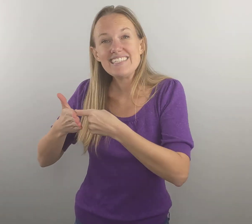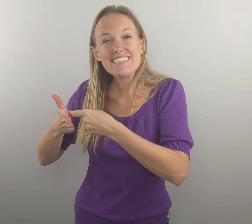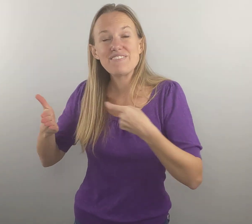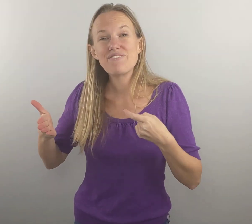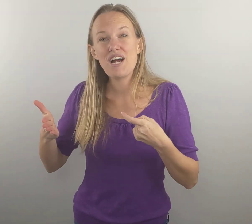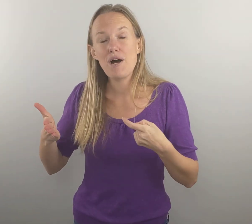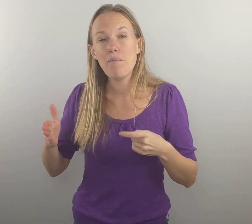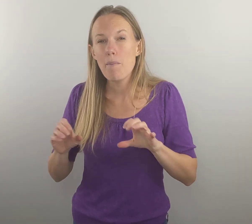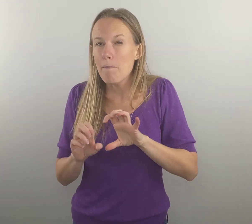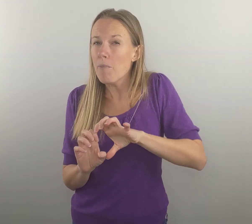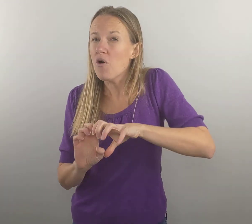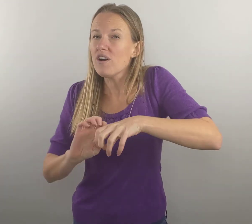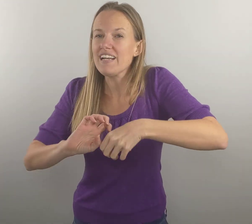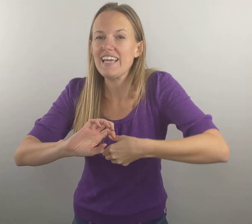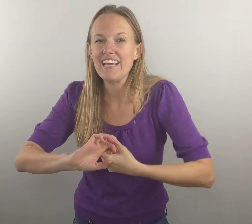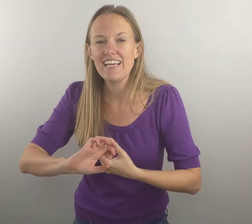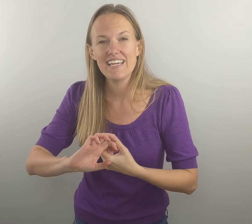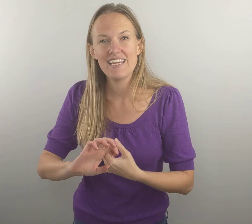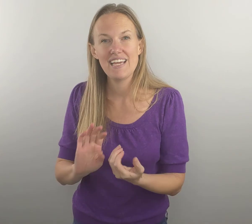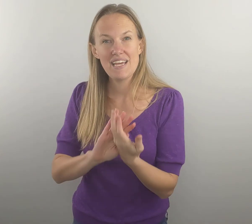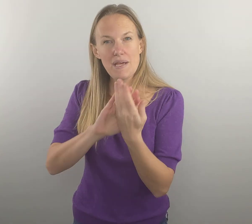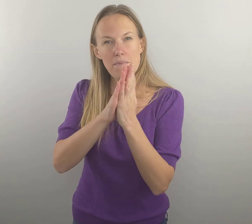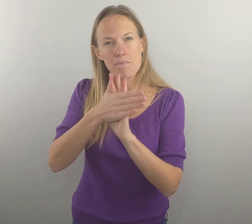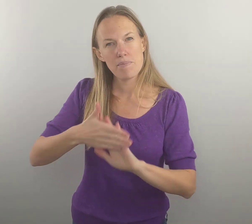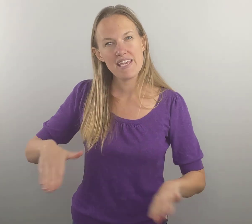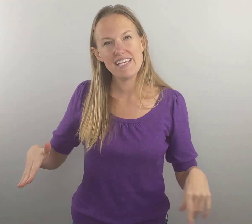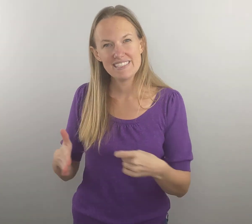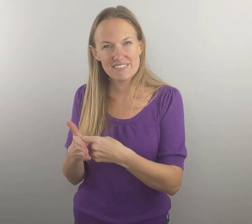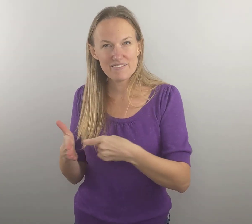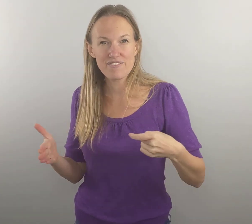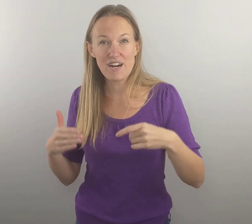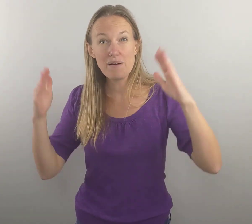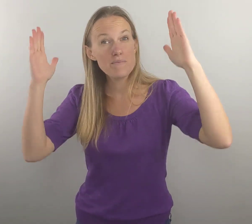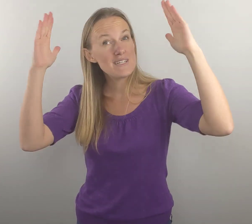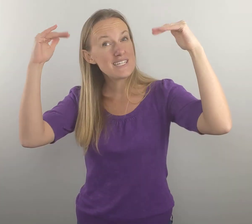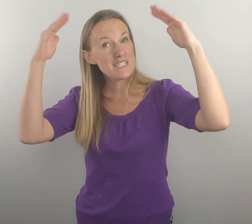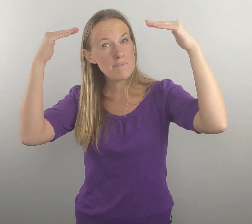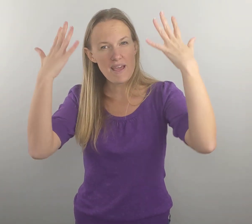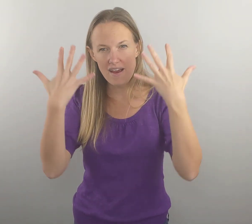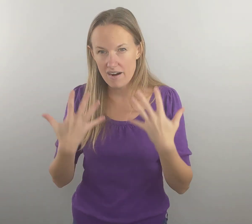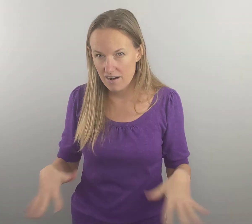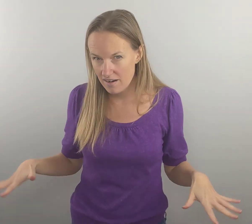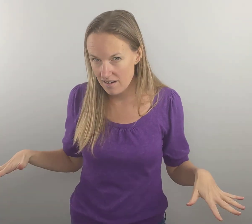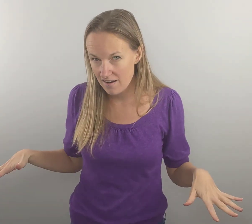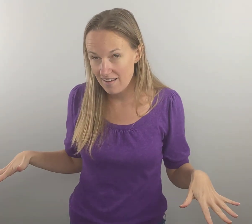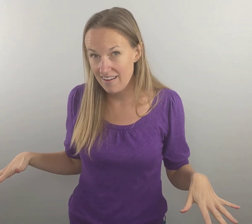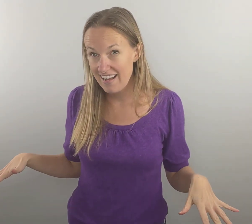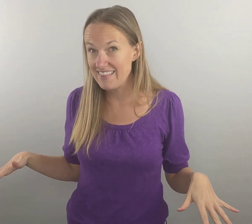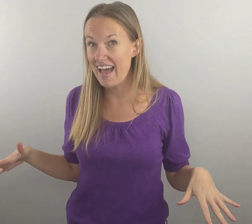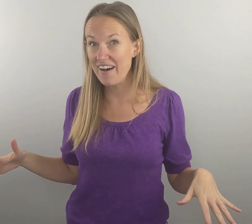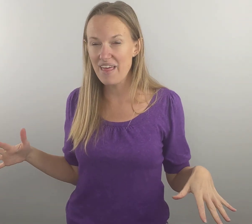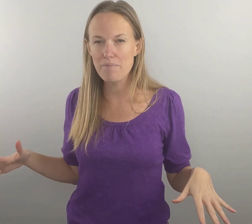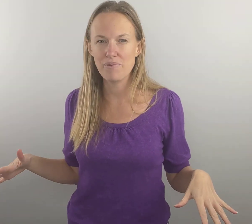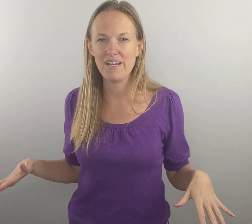gladness from mourning, peace from despair. And now that